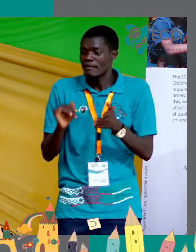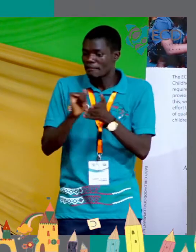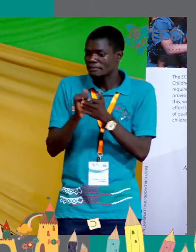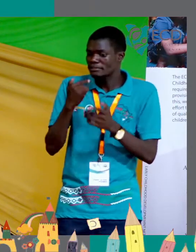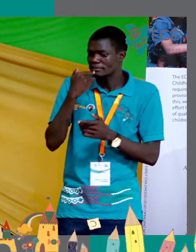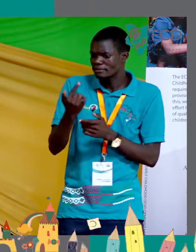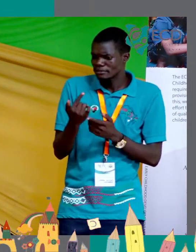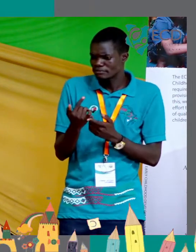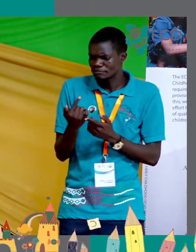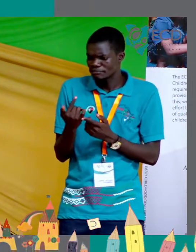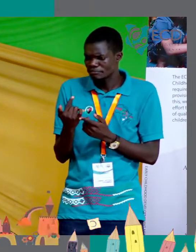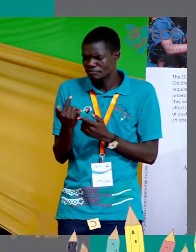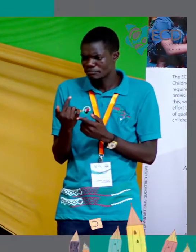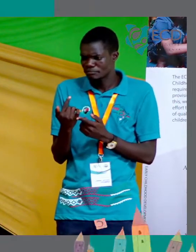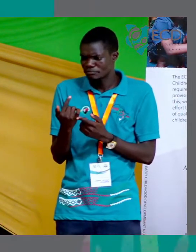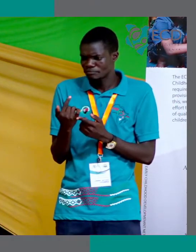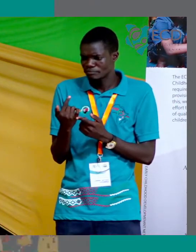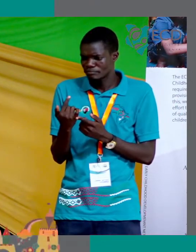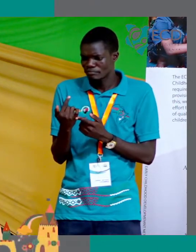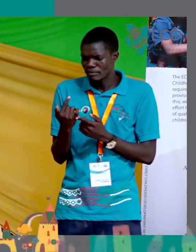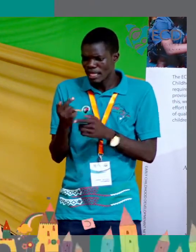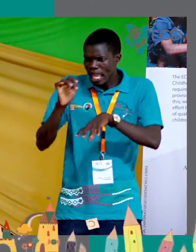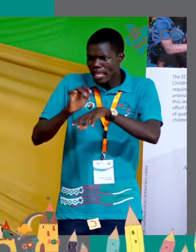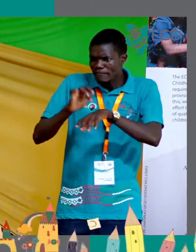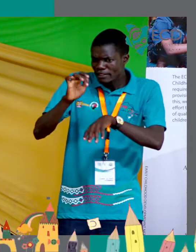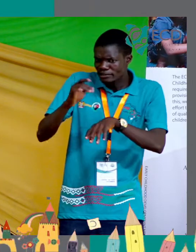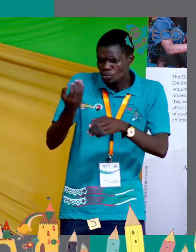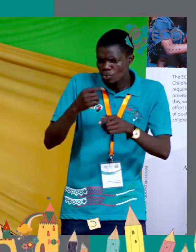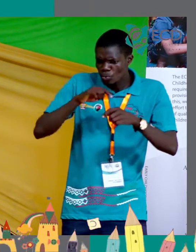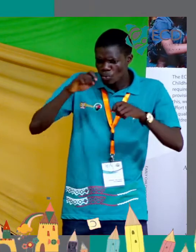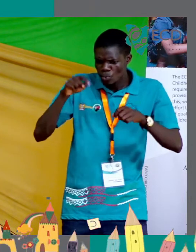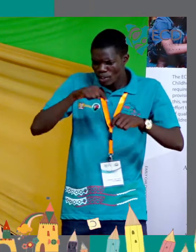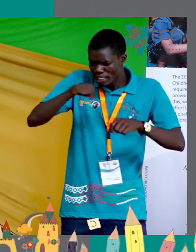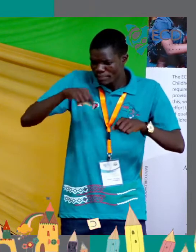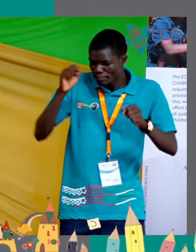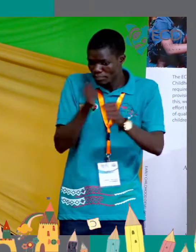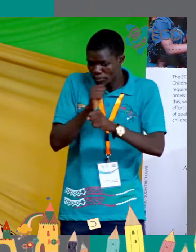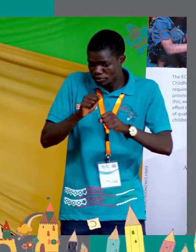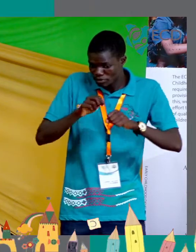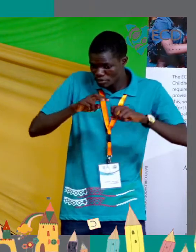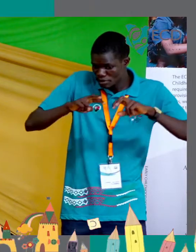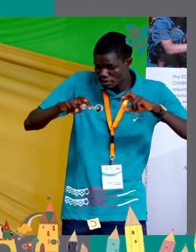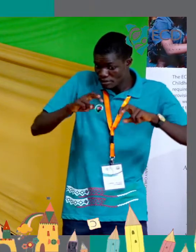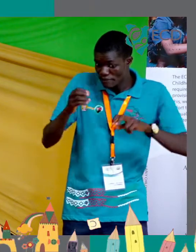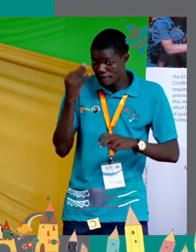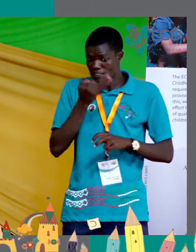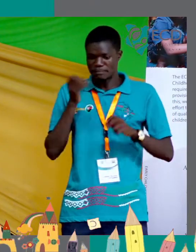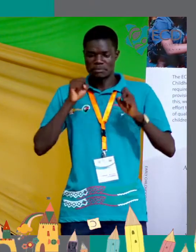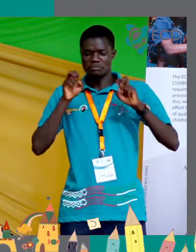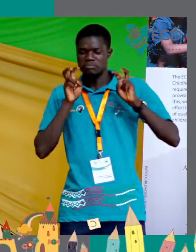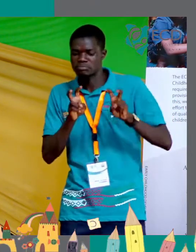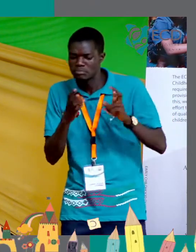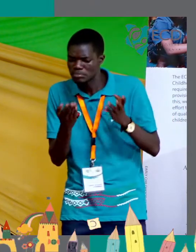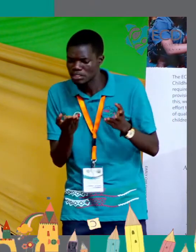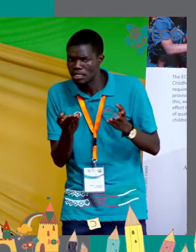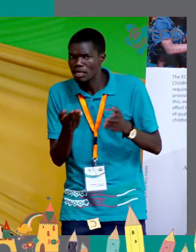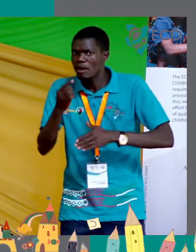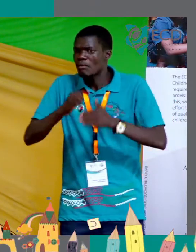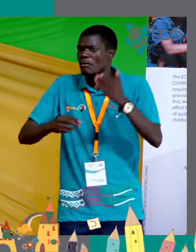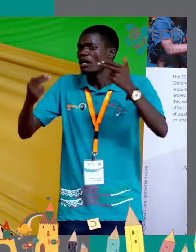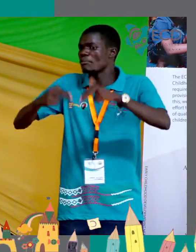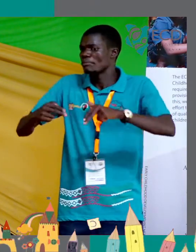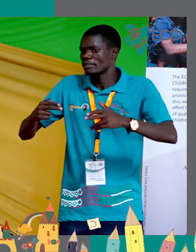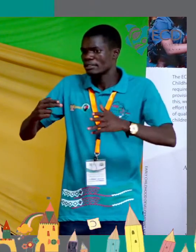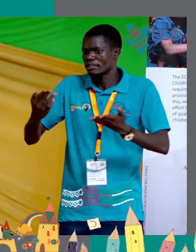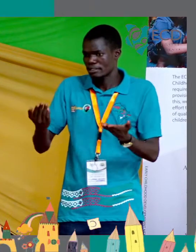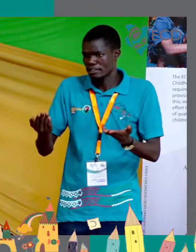says the impact that we are not able to see at face value. So what happened, the first